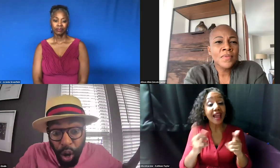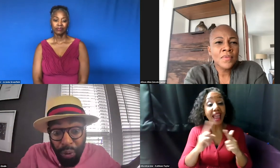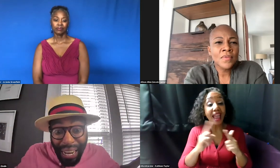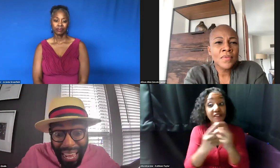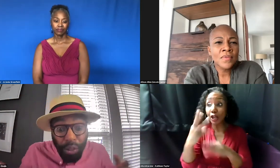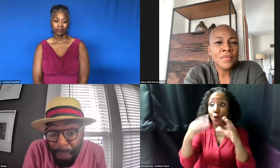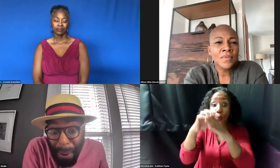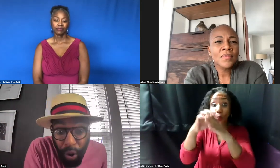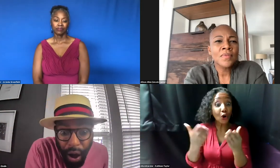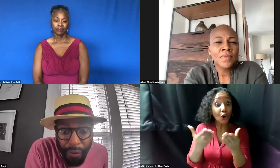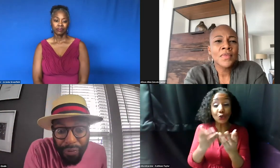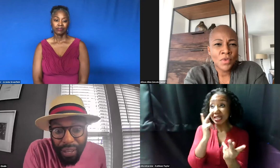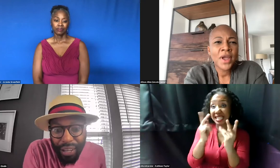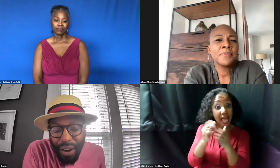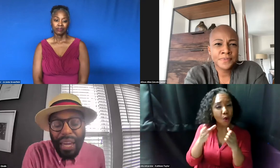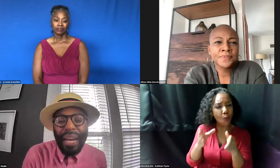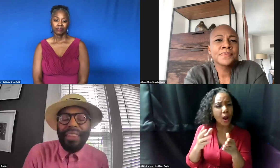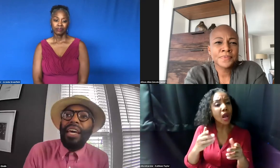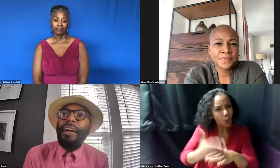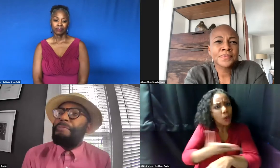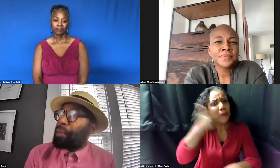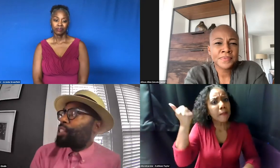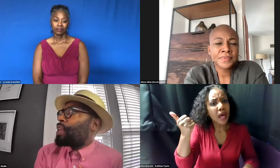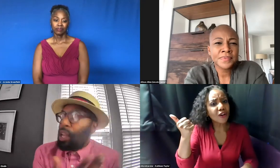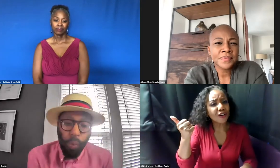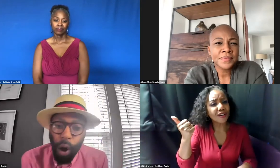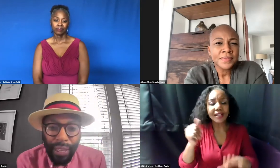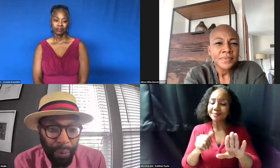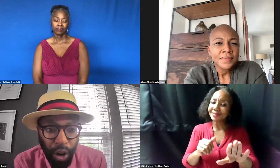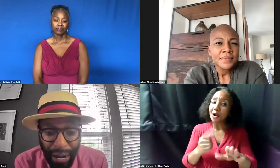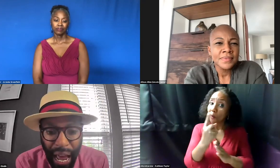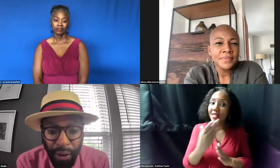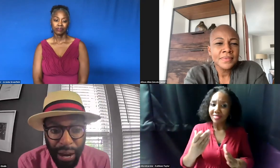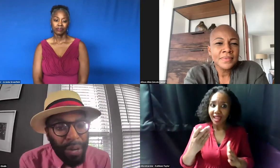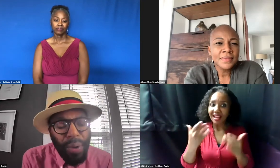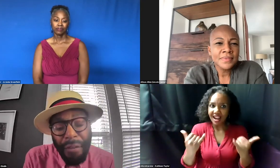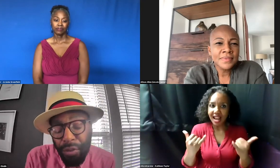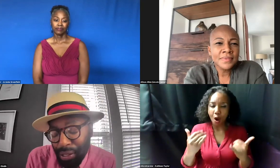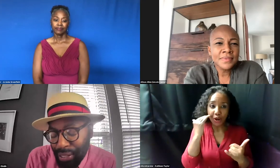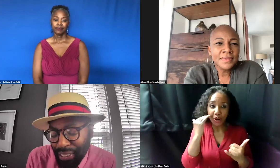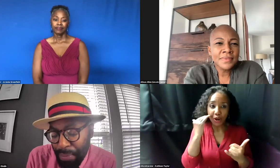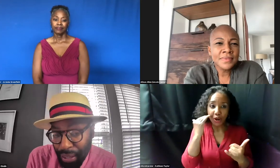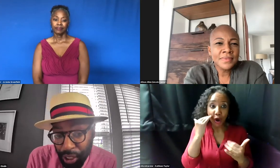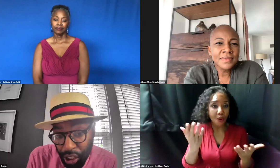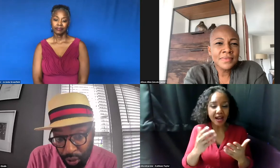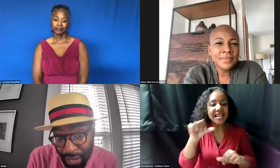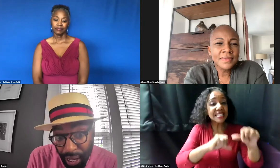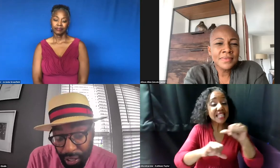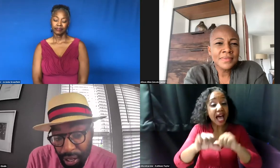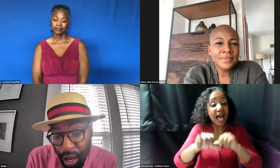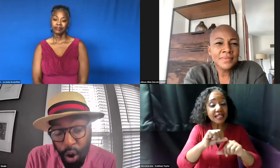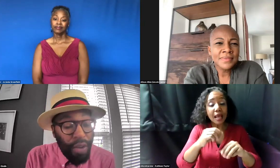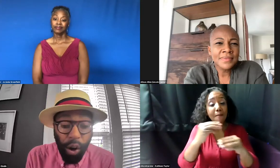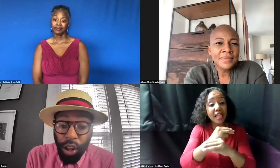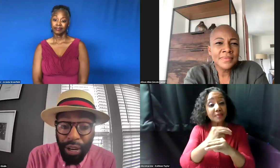everything in the world through that lens, we'd be better off, right? And I think, listen, one thing that we know right now, is we have scientists and mathematicians in the United